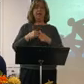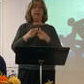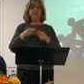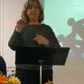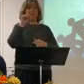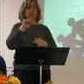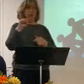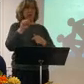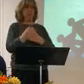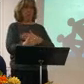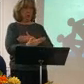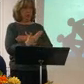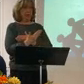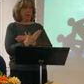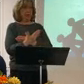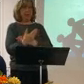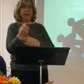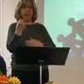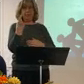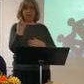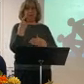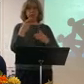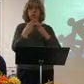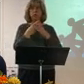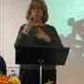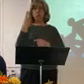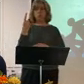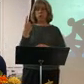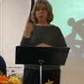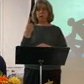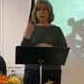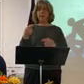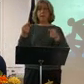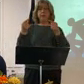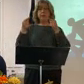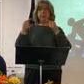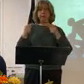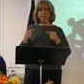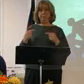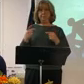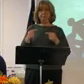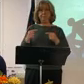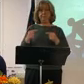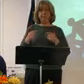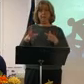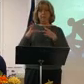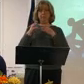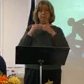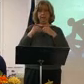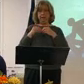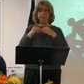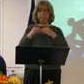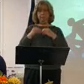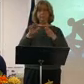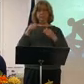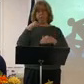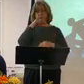morning, 11 to 1, come pick up your boxes,